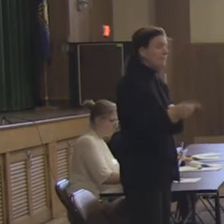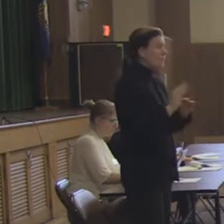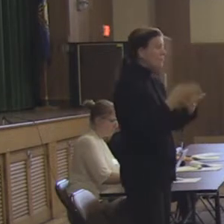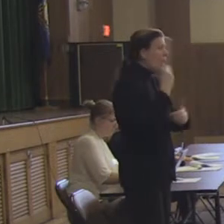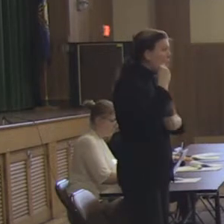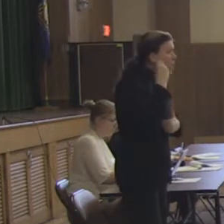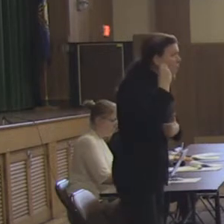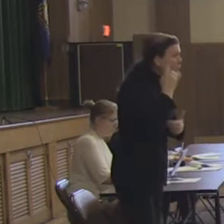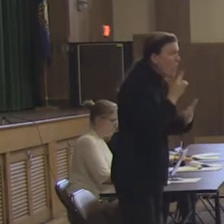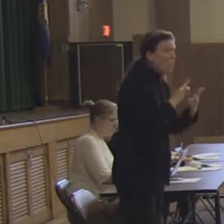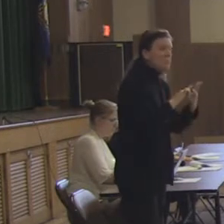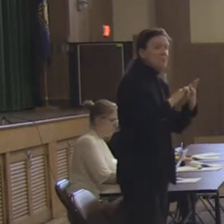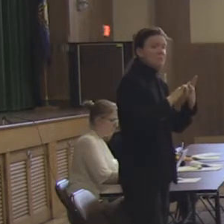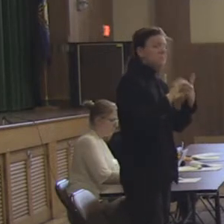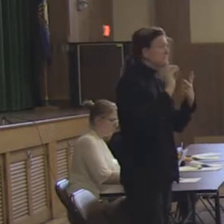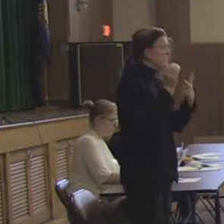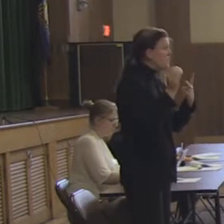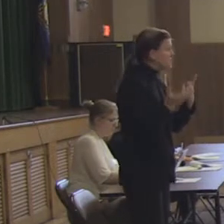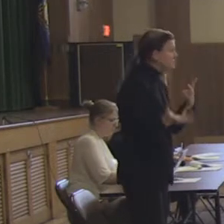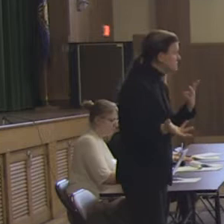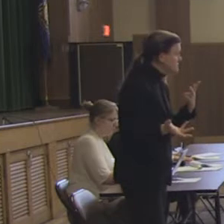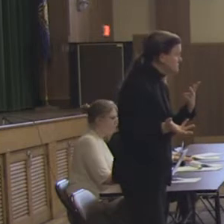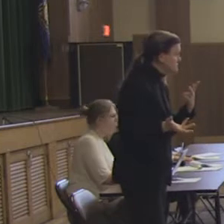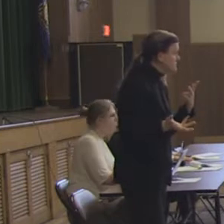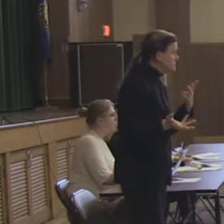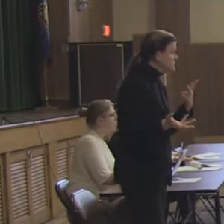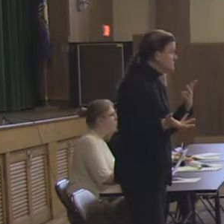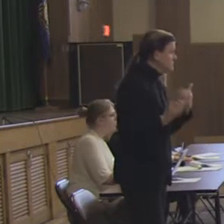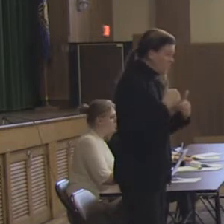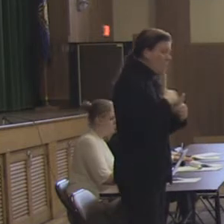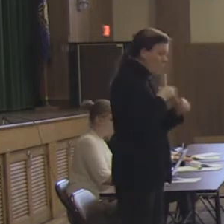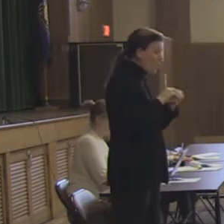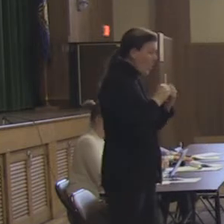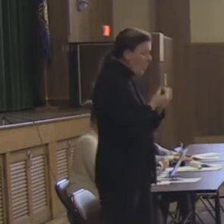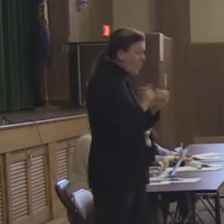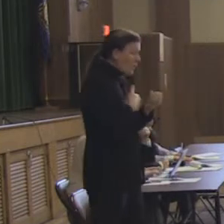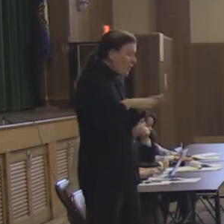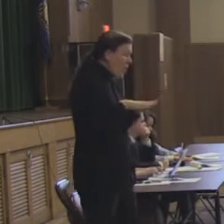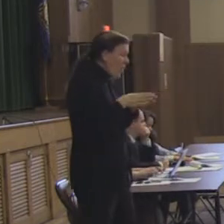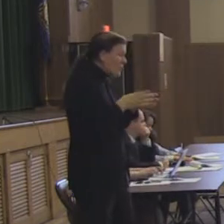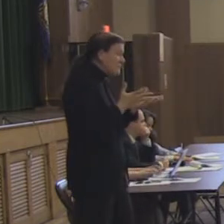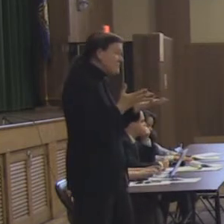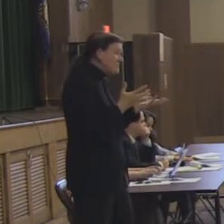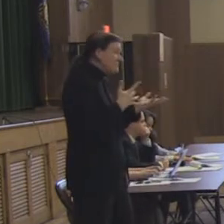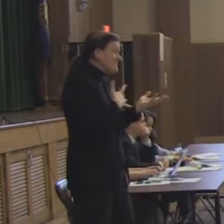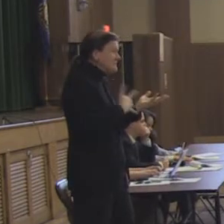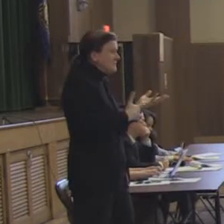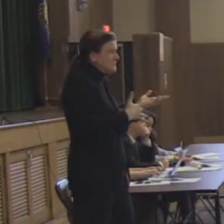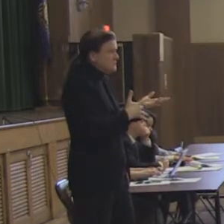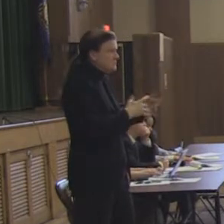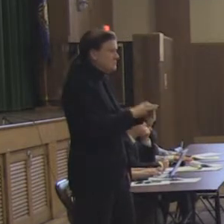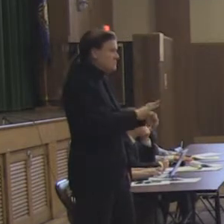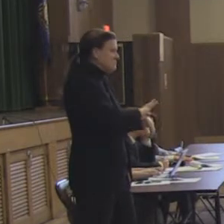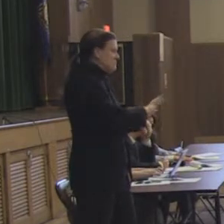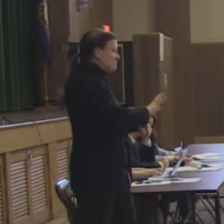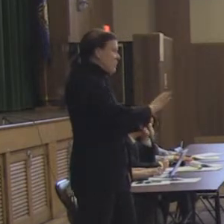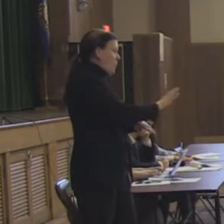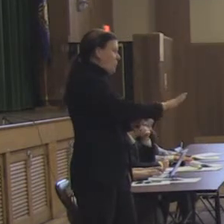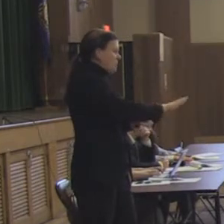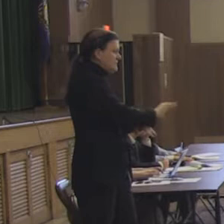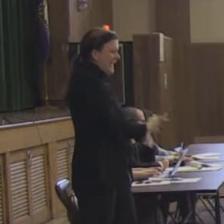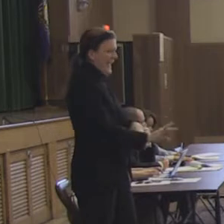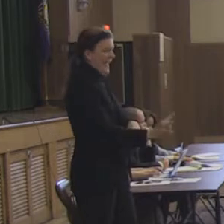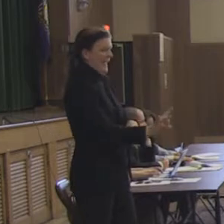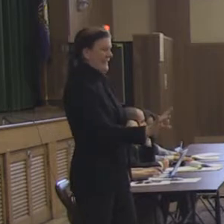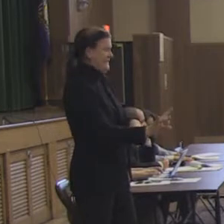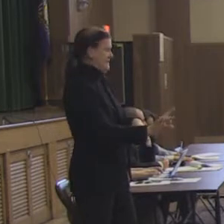community support that he was craving for. There were organizations that were open maybe like from 4 o'clock till 8 o'clock